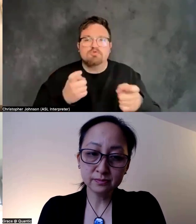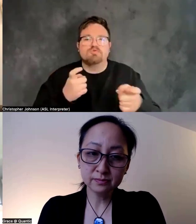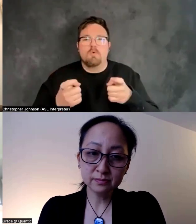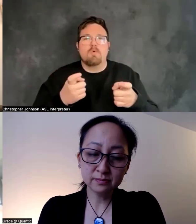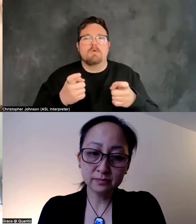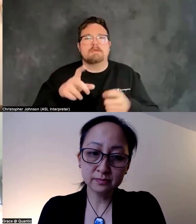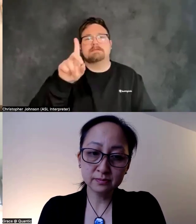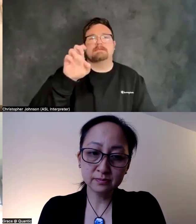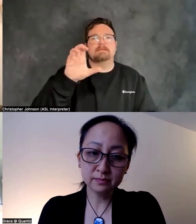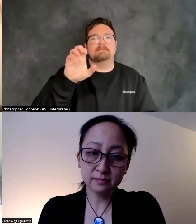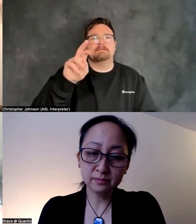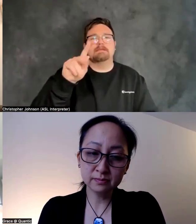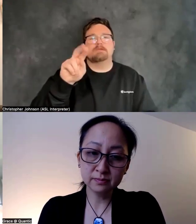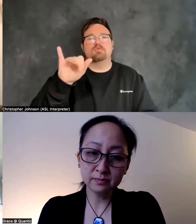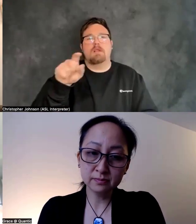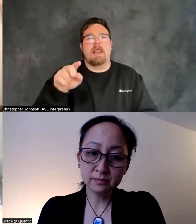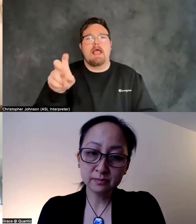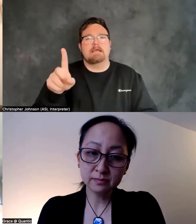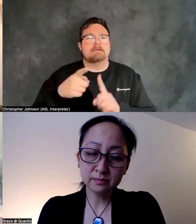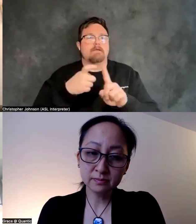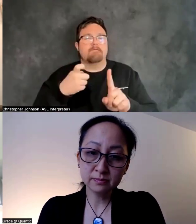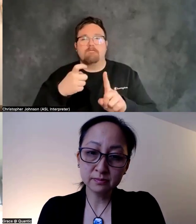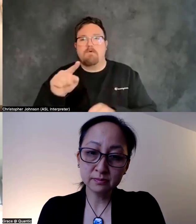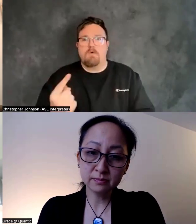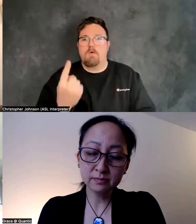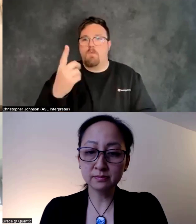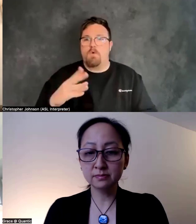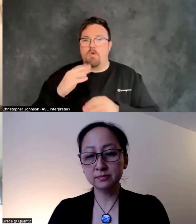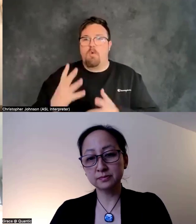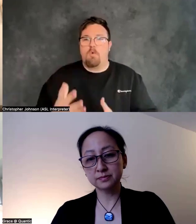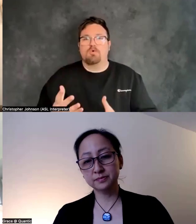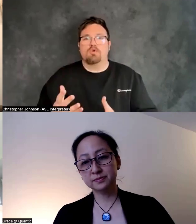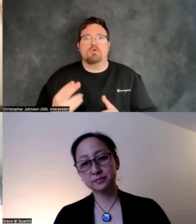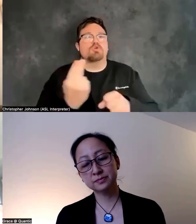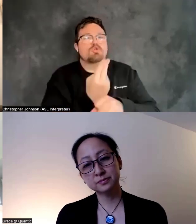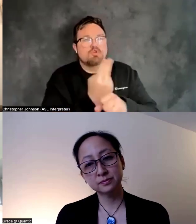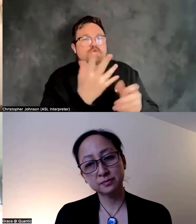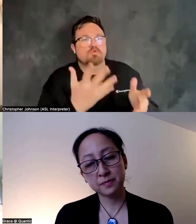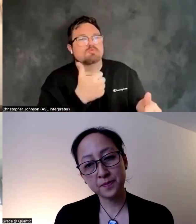from, singular entities on the top to the users or the community owners,